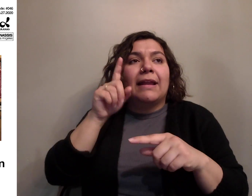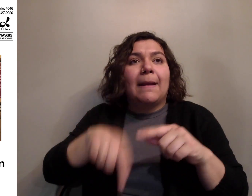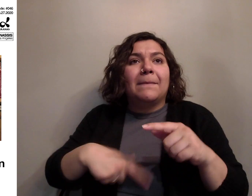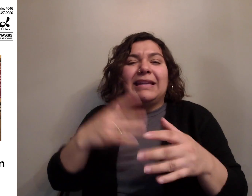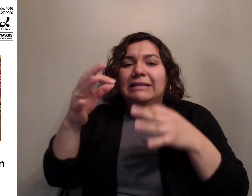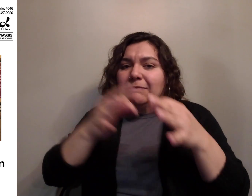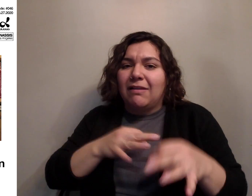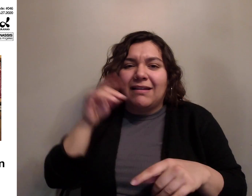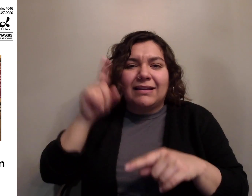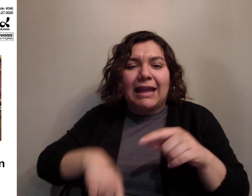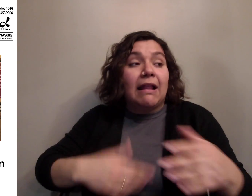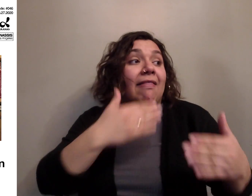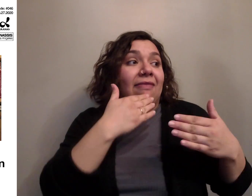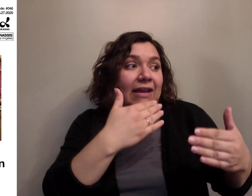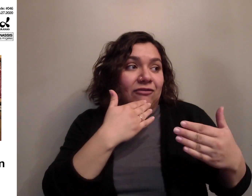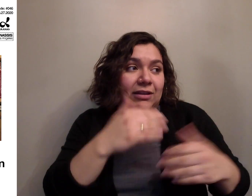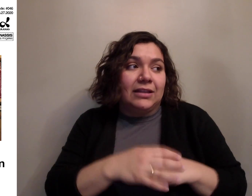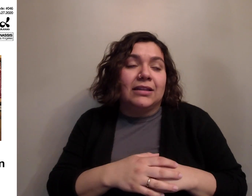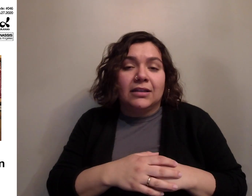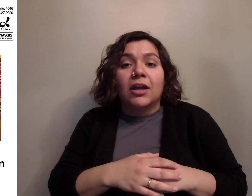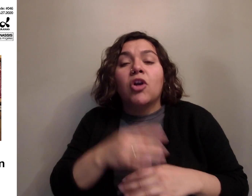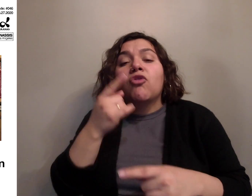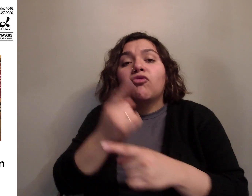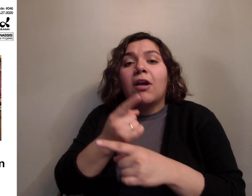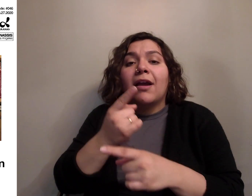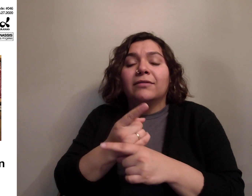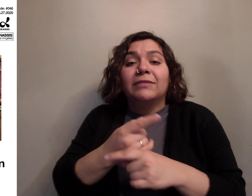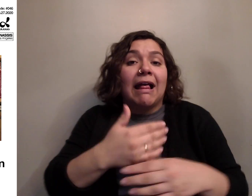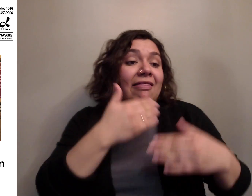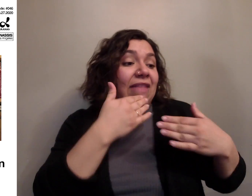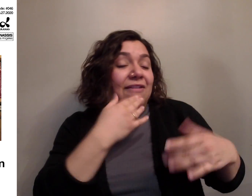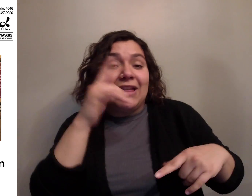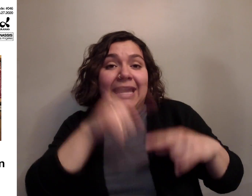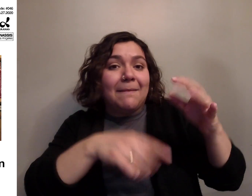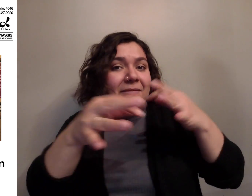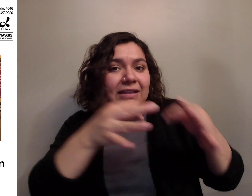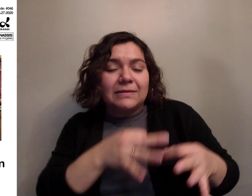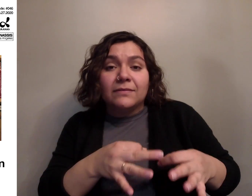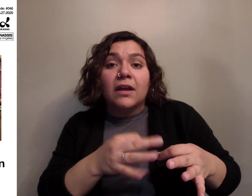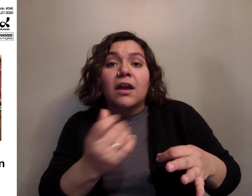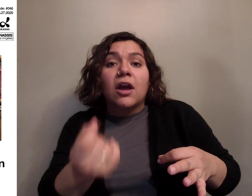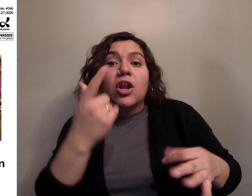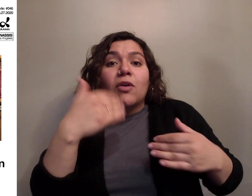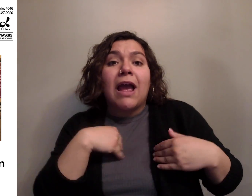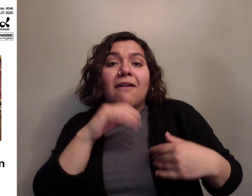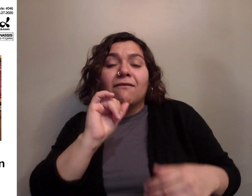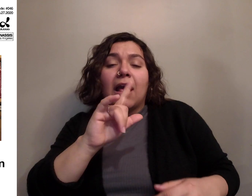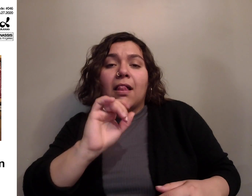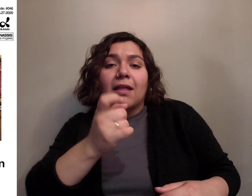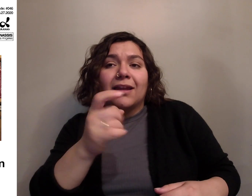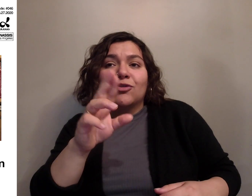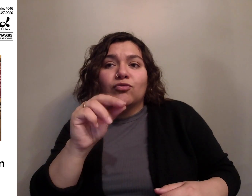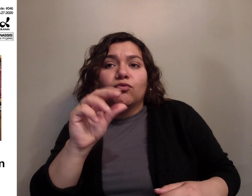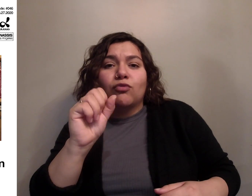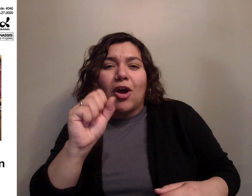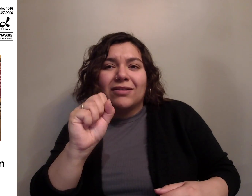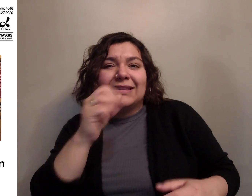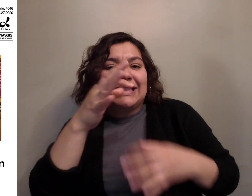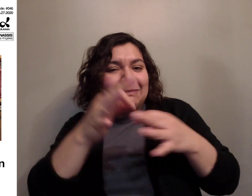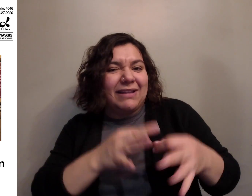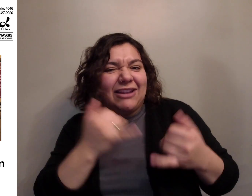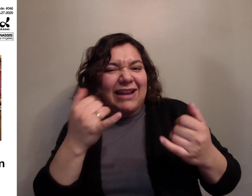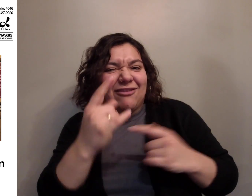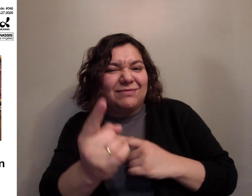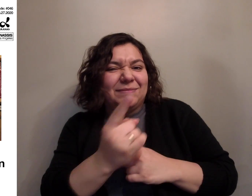be matched. It can't be explained. It's thankfully. I mean, it can't be explained, and then there's Alex